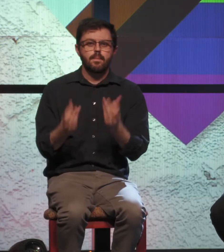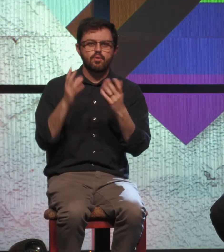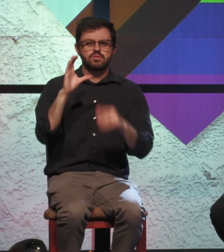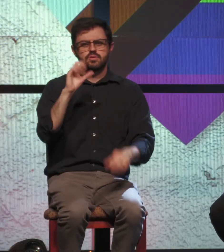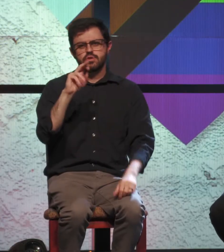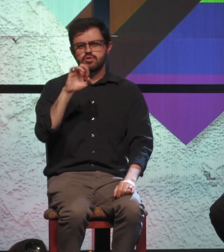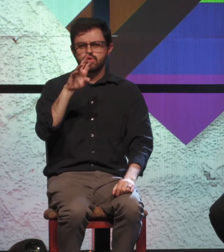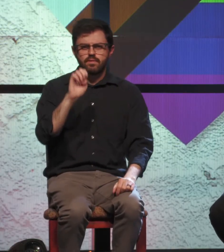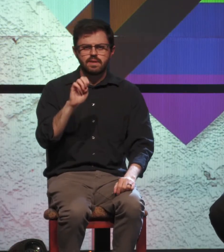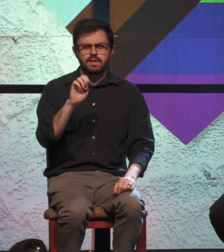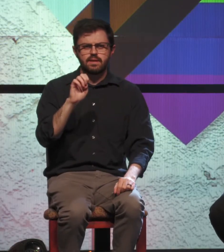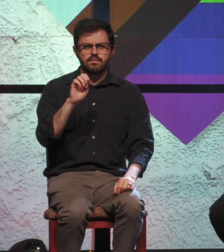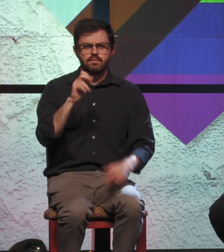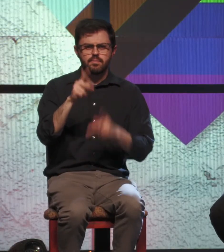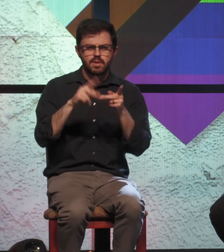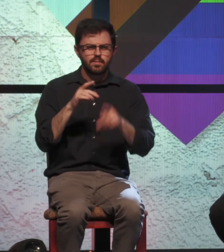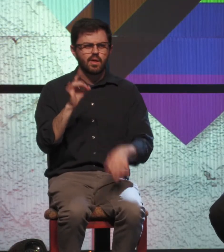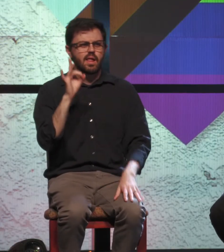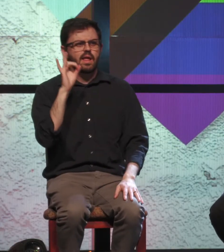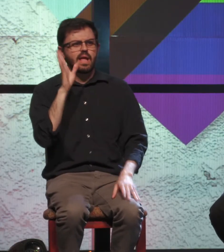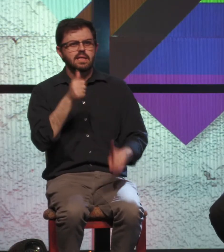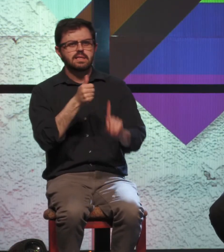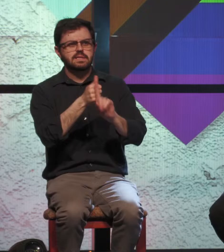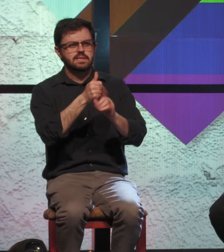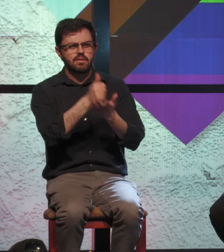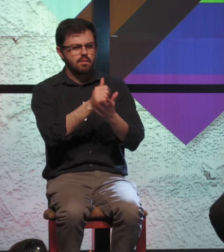wait, you need me, stop.